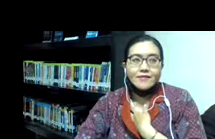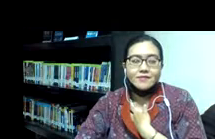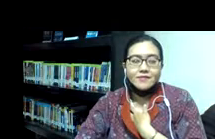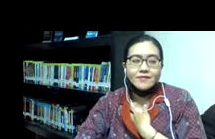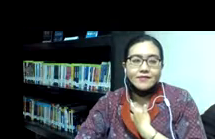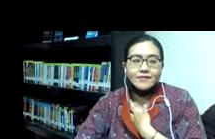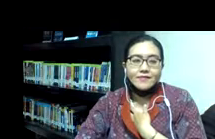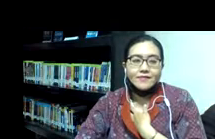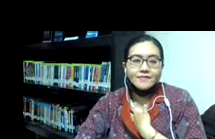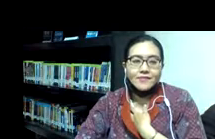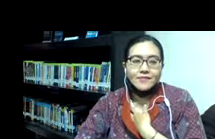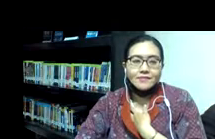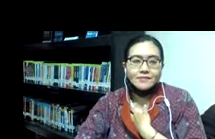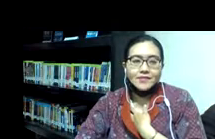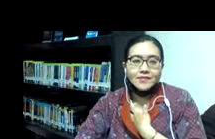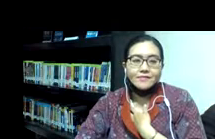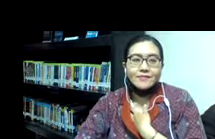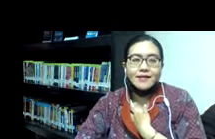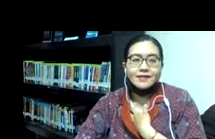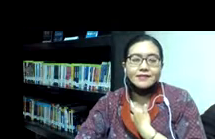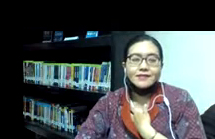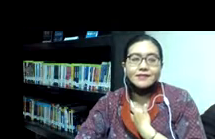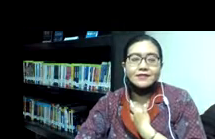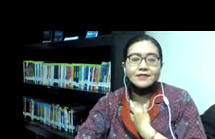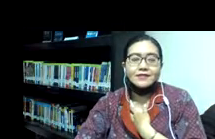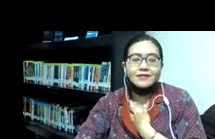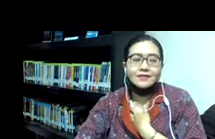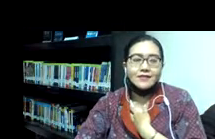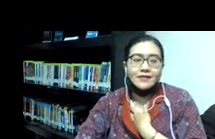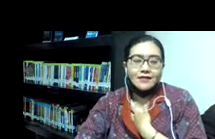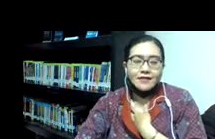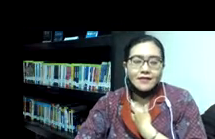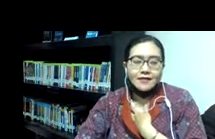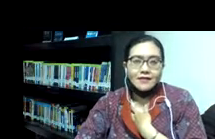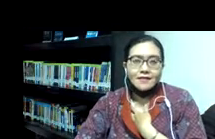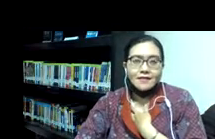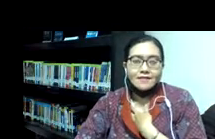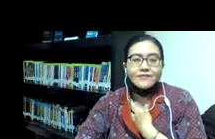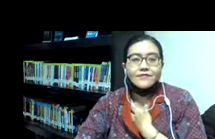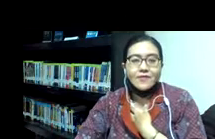and also reconfirmed by the